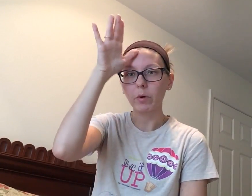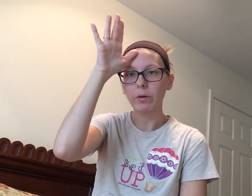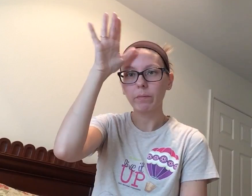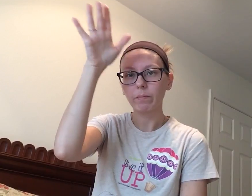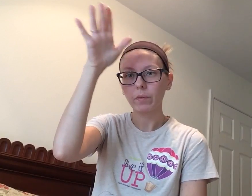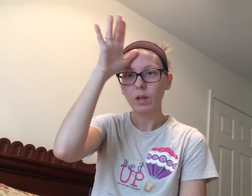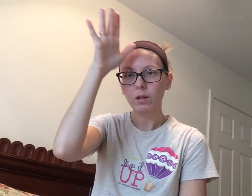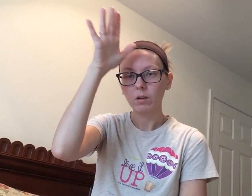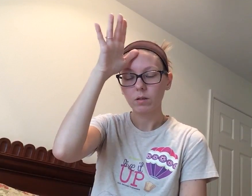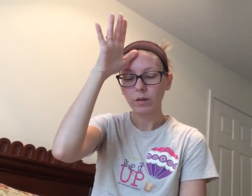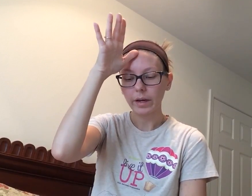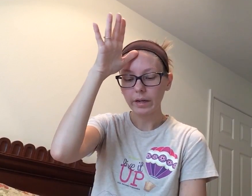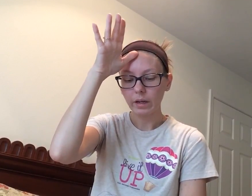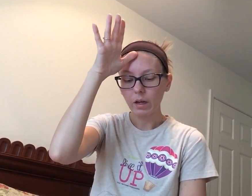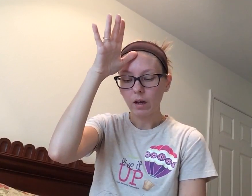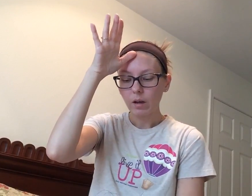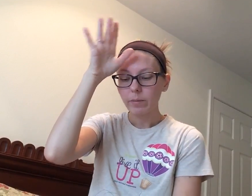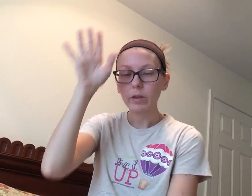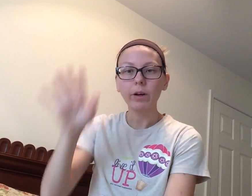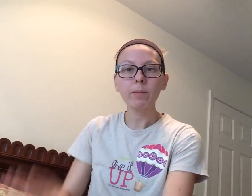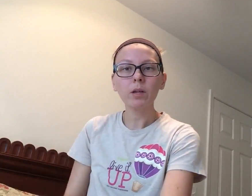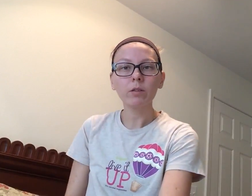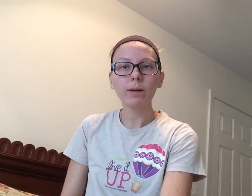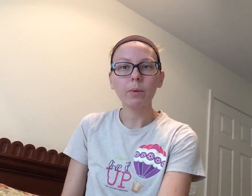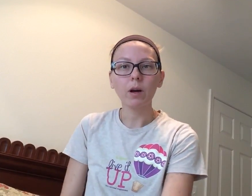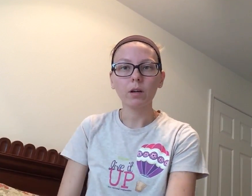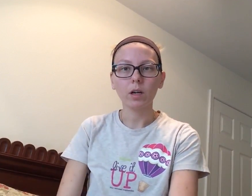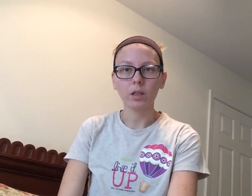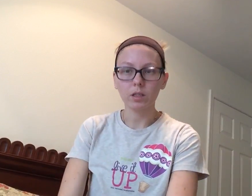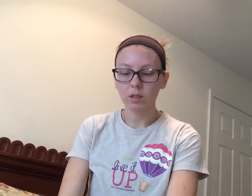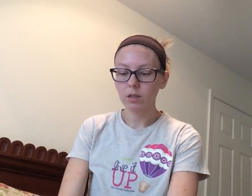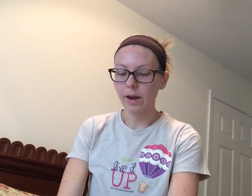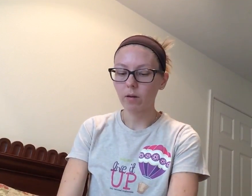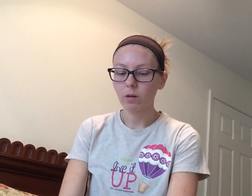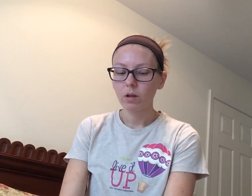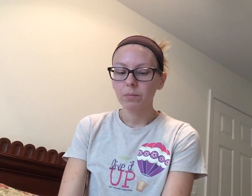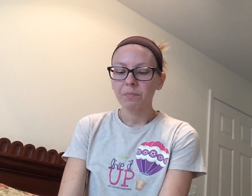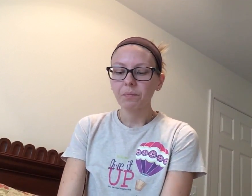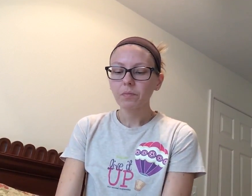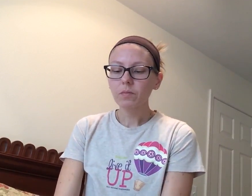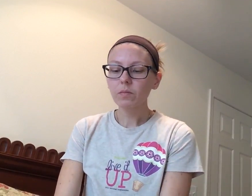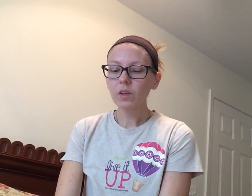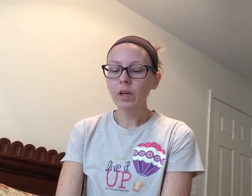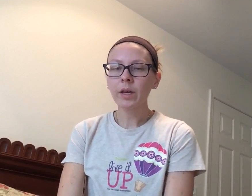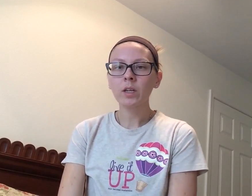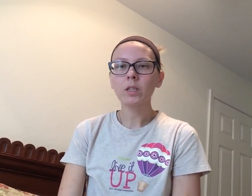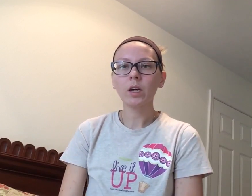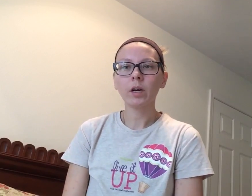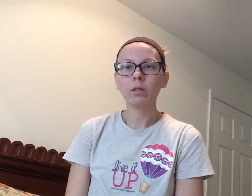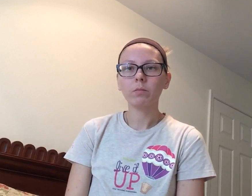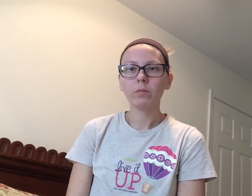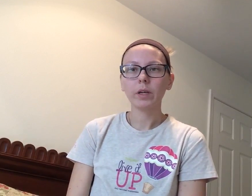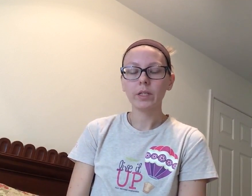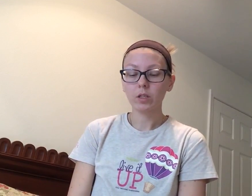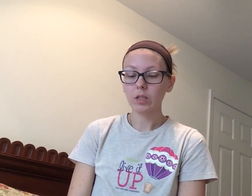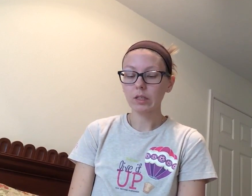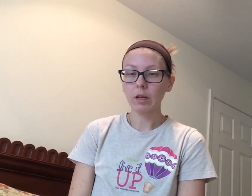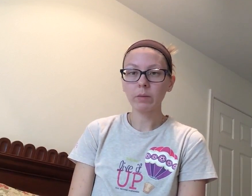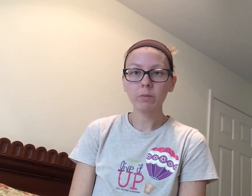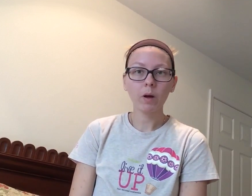remember? Okay. But grandma and grandpa are on this now. And it's the same as mom